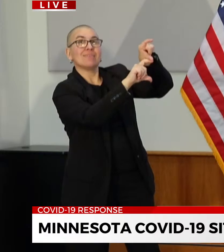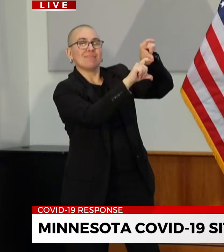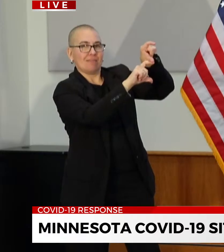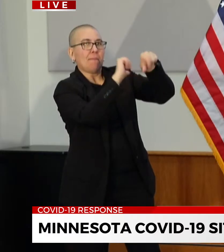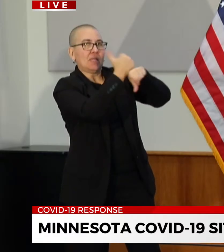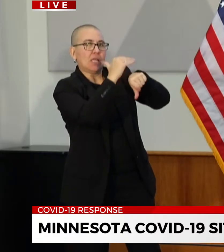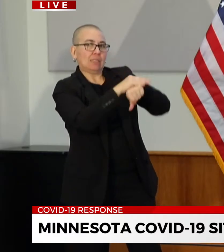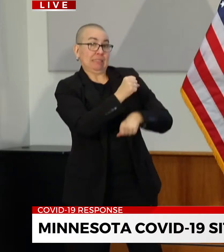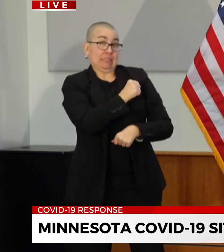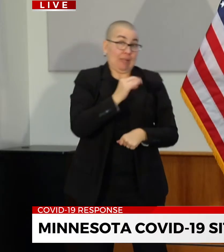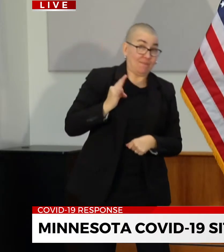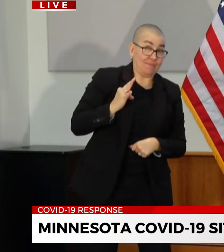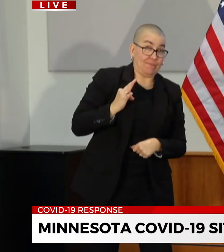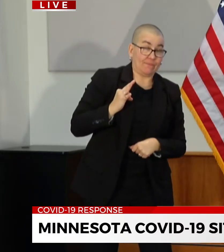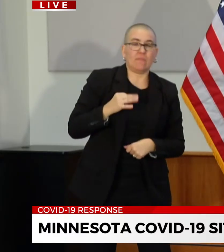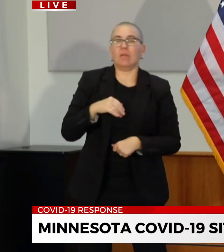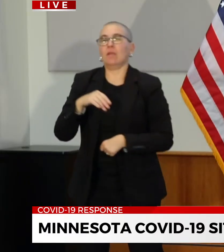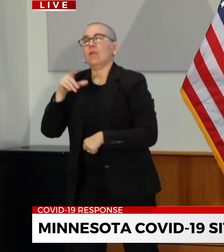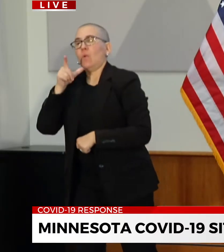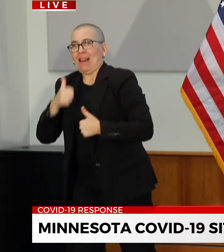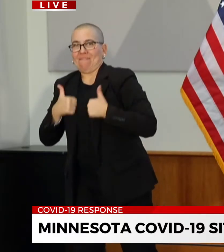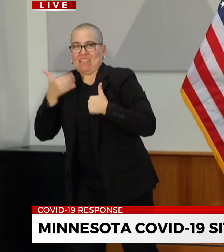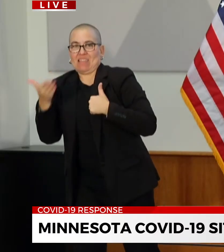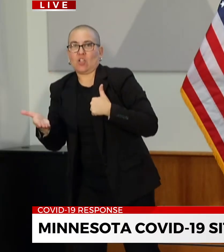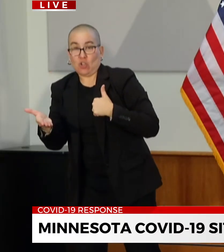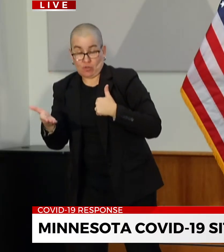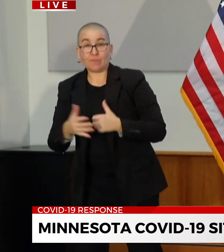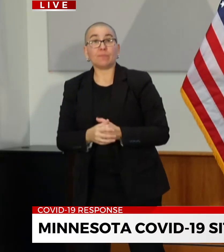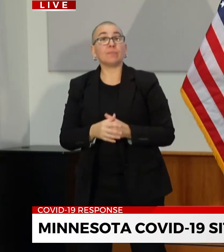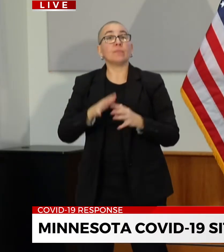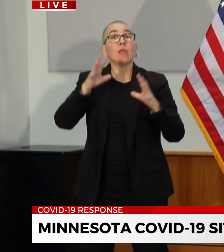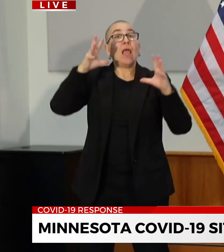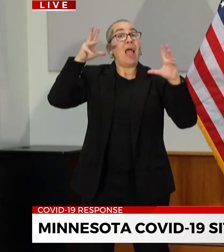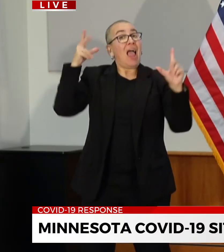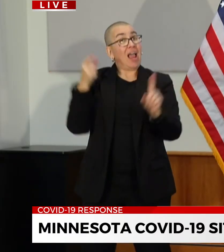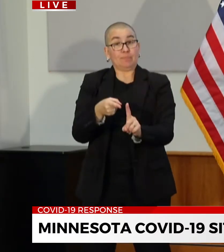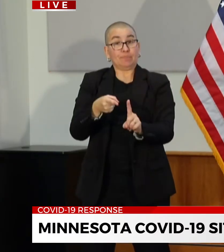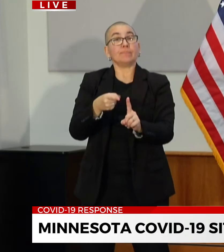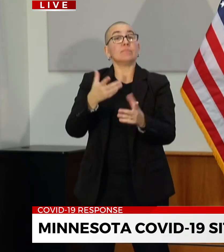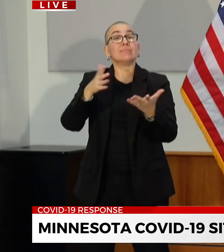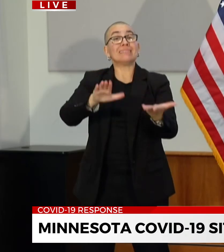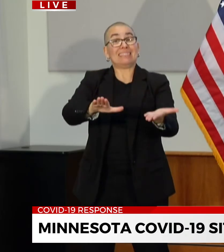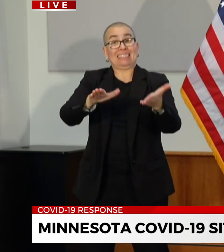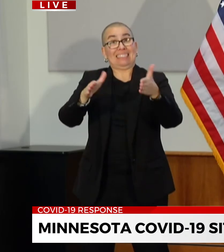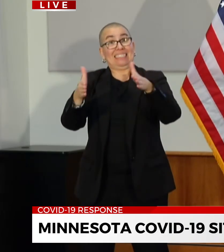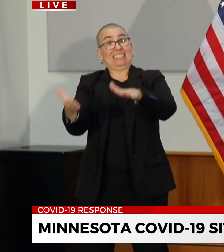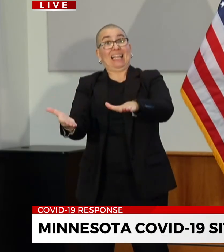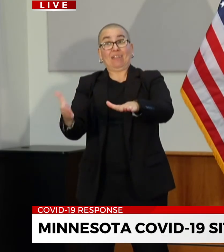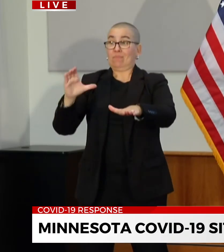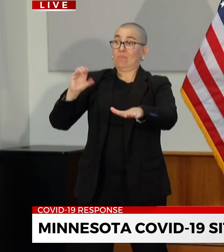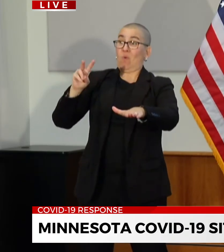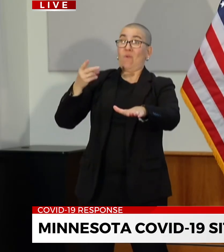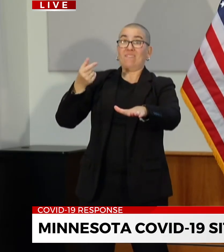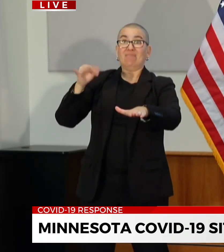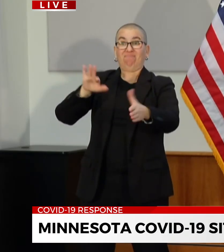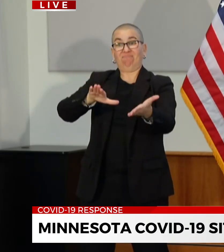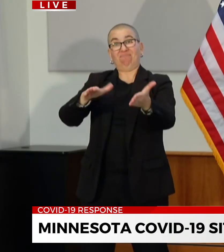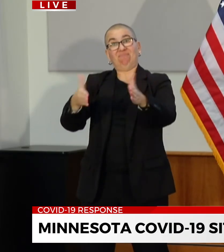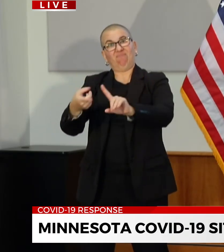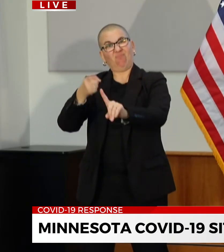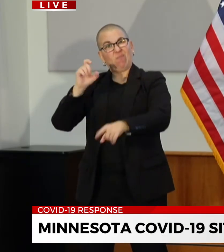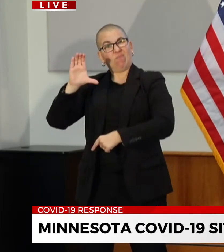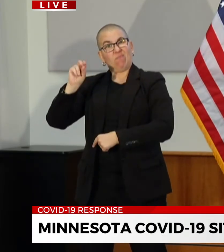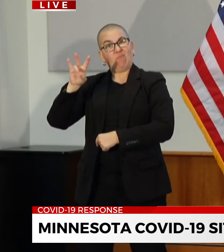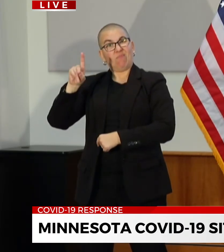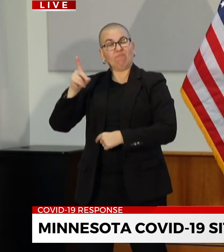And finally, from the perspective of the data, what we are seeing in the number of Minnesotans losing their